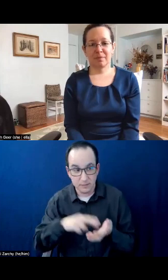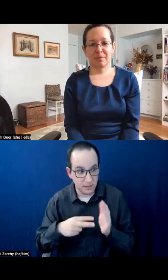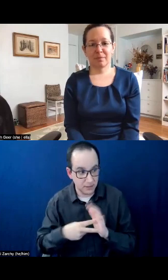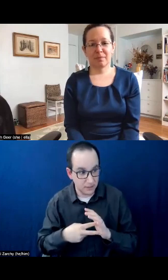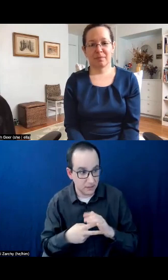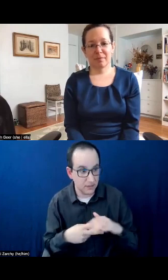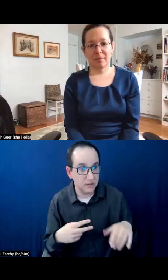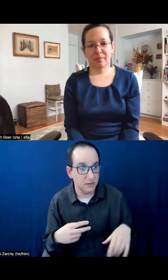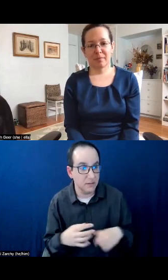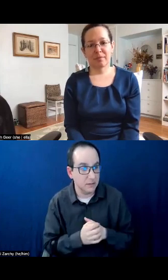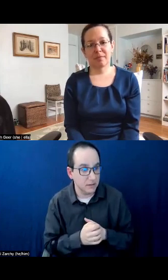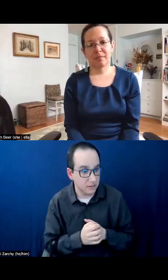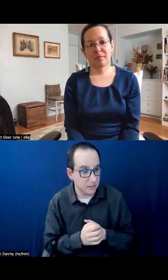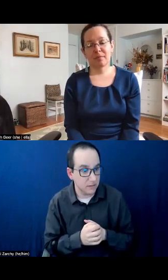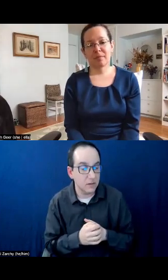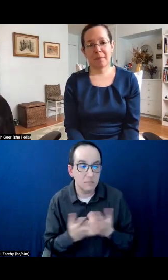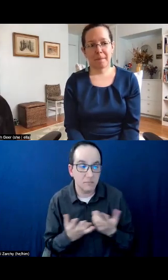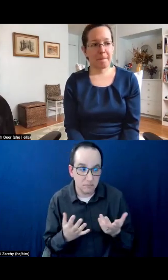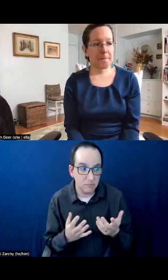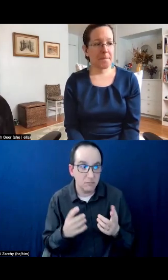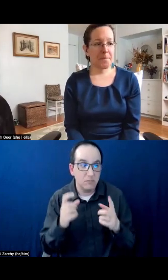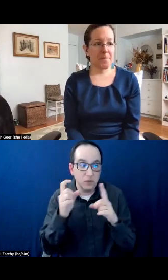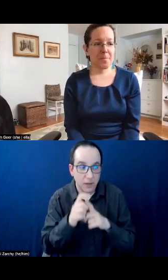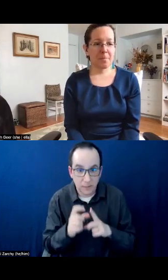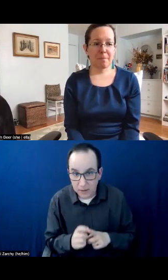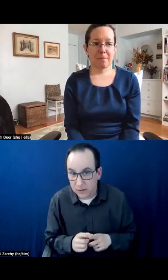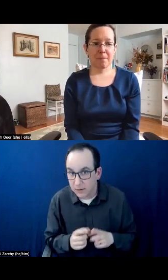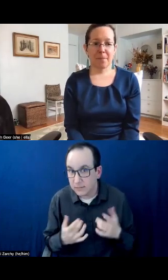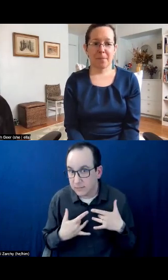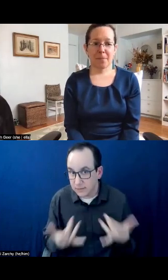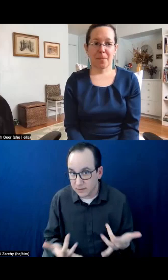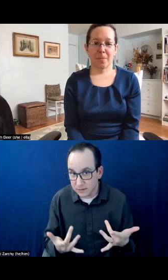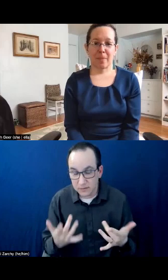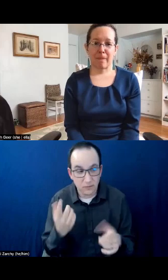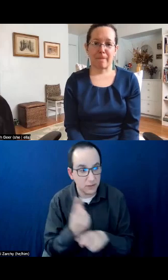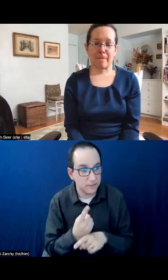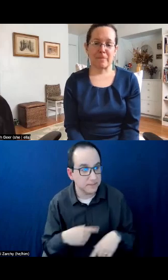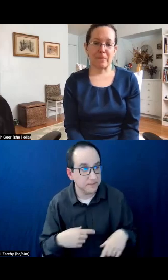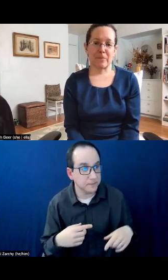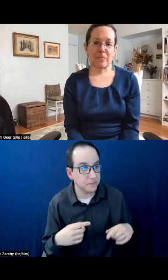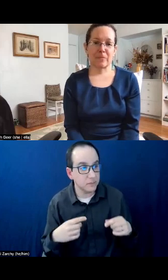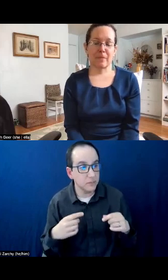So when it comes to semantics, here are a few goals.